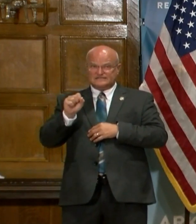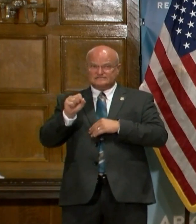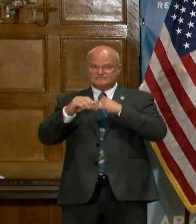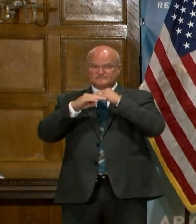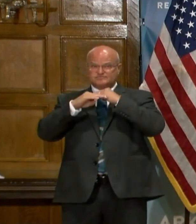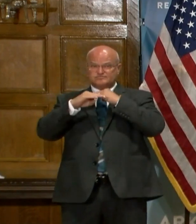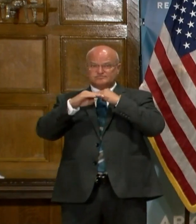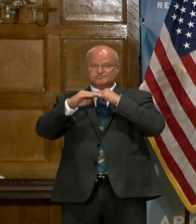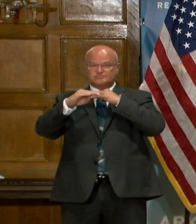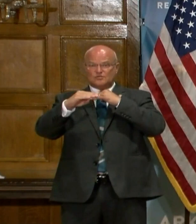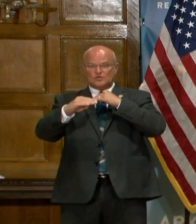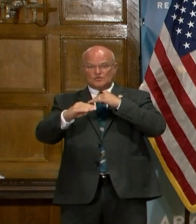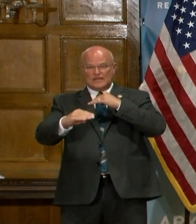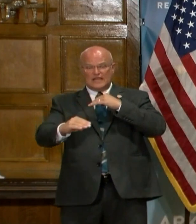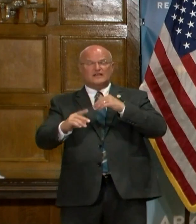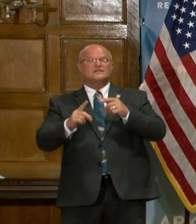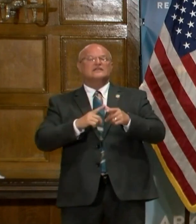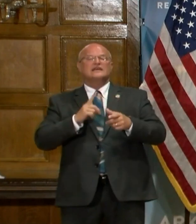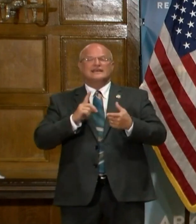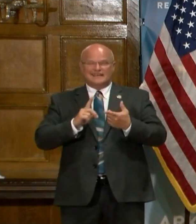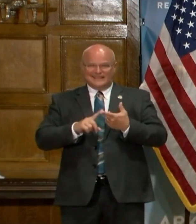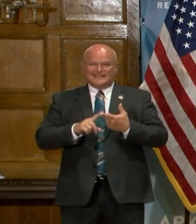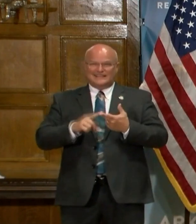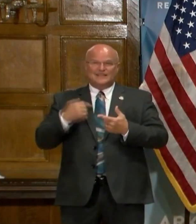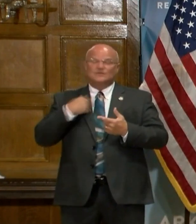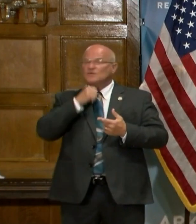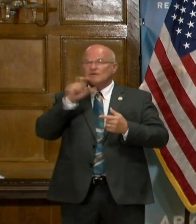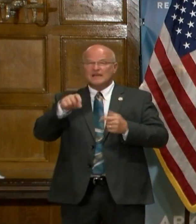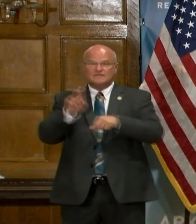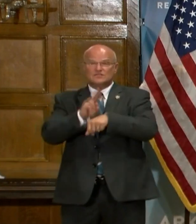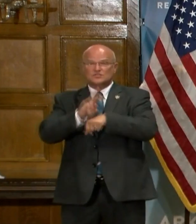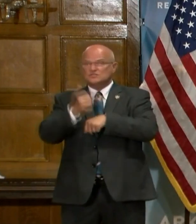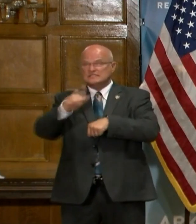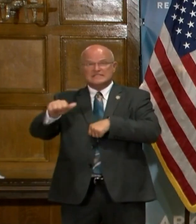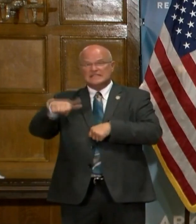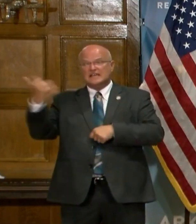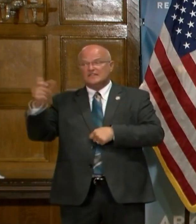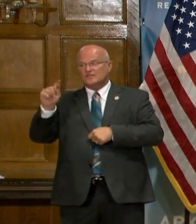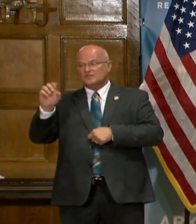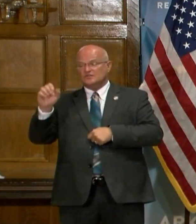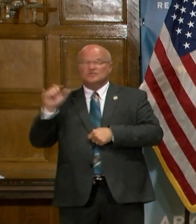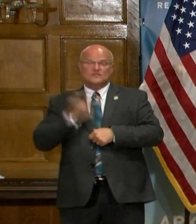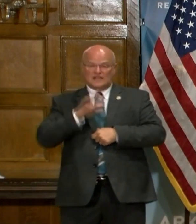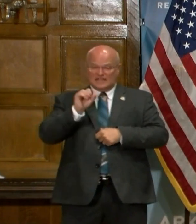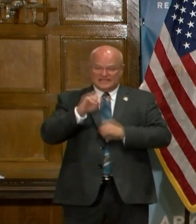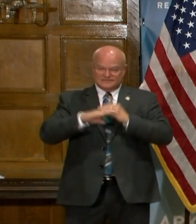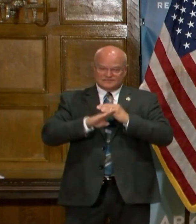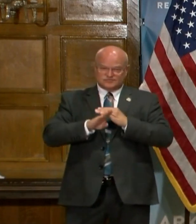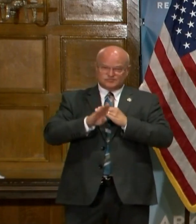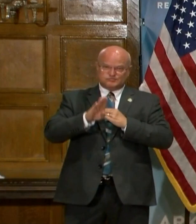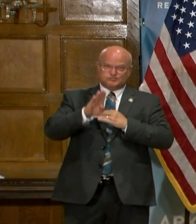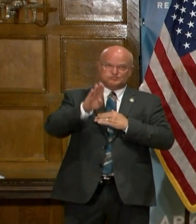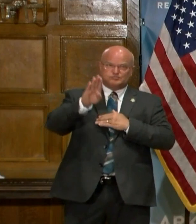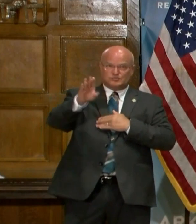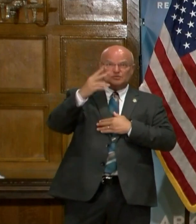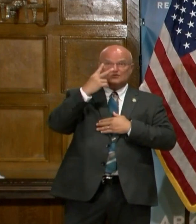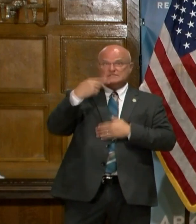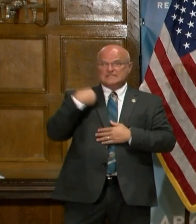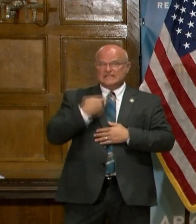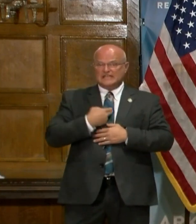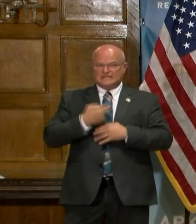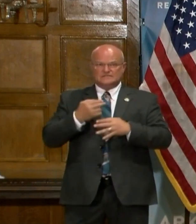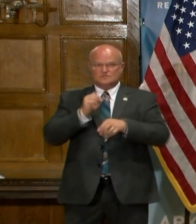stay flat or go down, then we won't have to utilize other tools. If you see our cases go up, you'll see